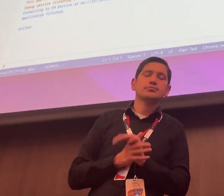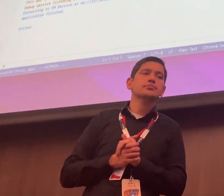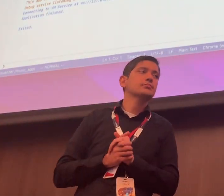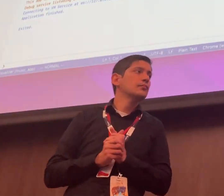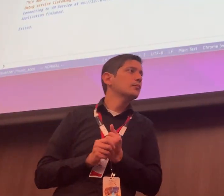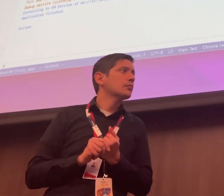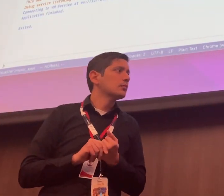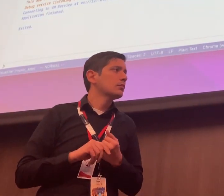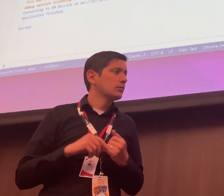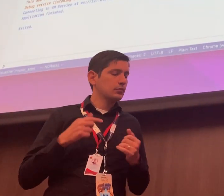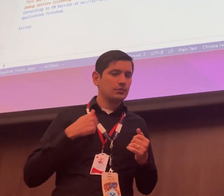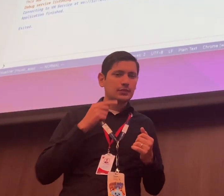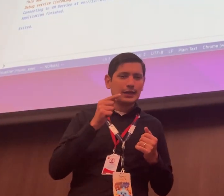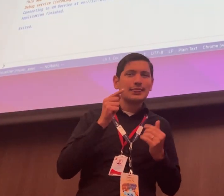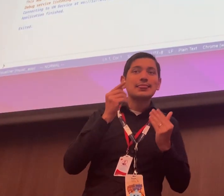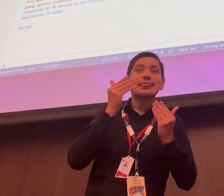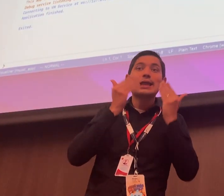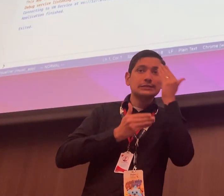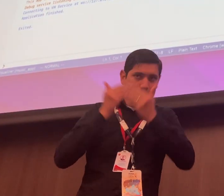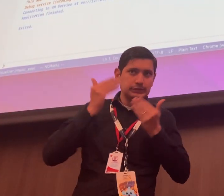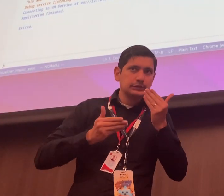So I haven't tested this, but I think